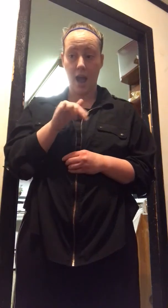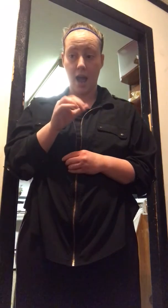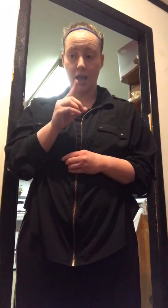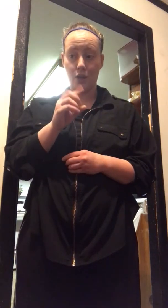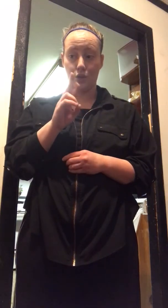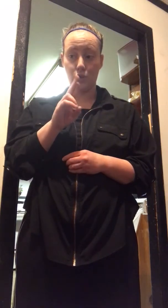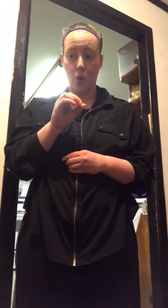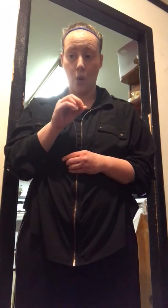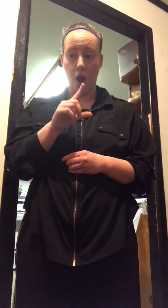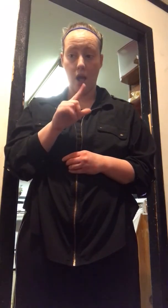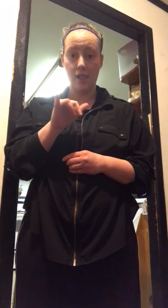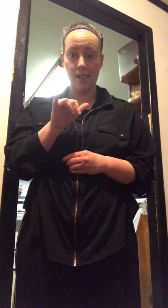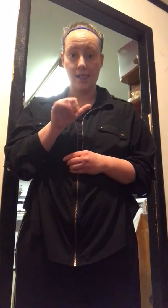Moving substances